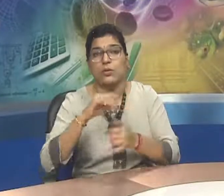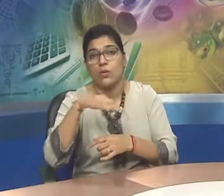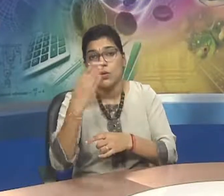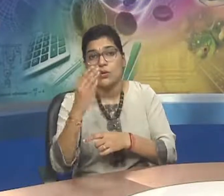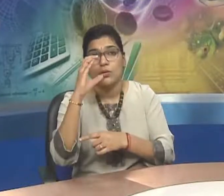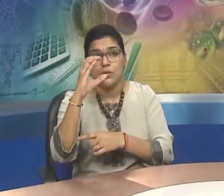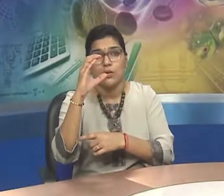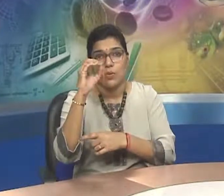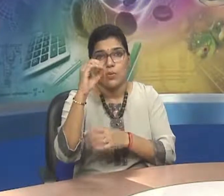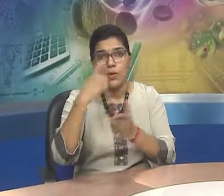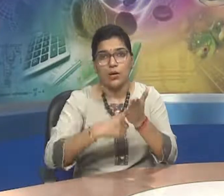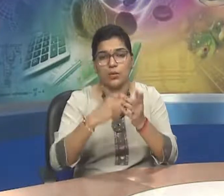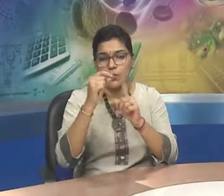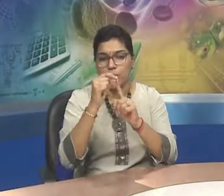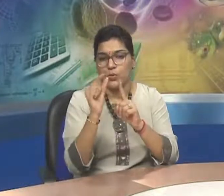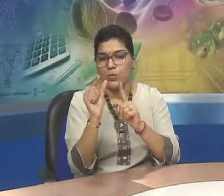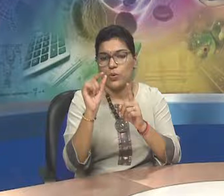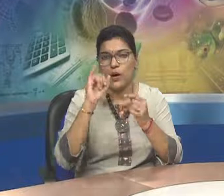habeas corpus.